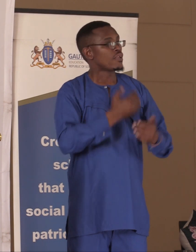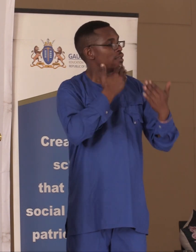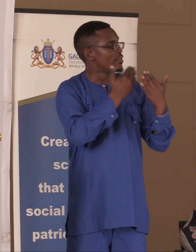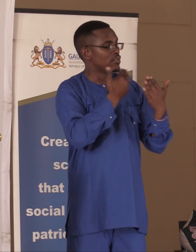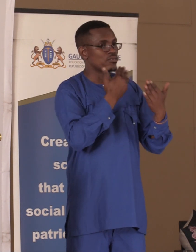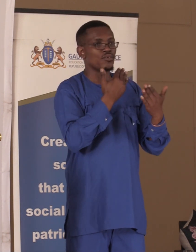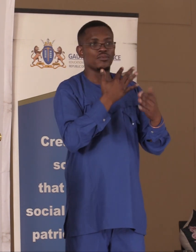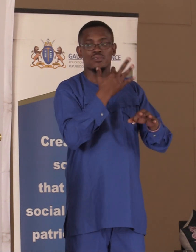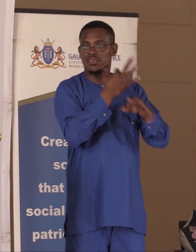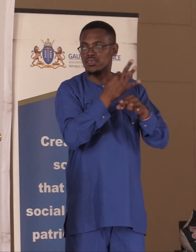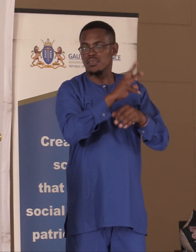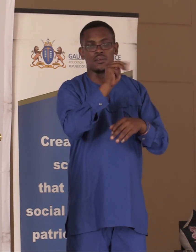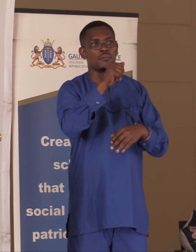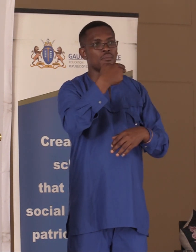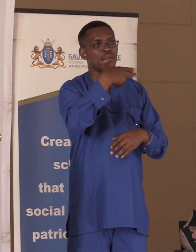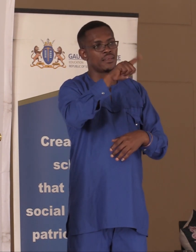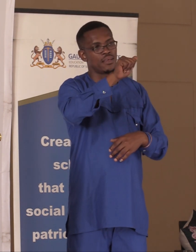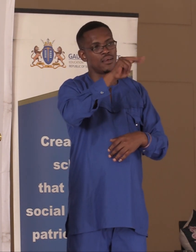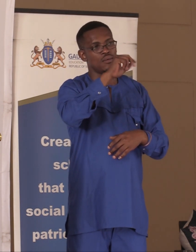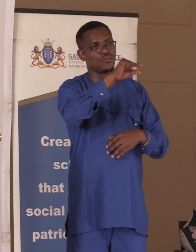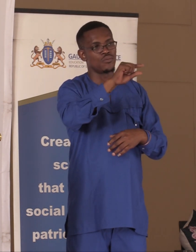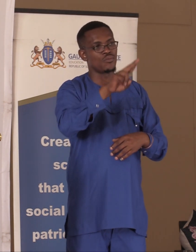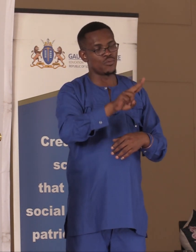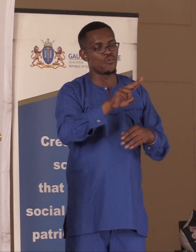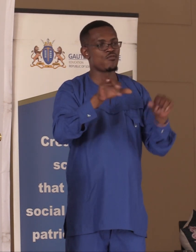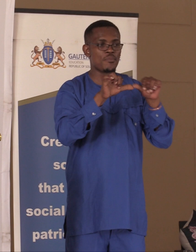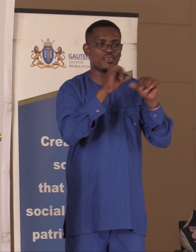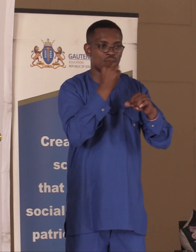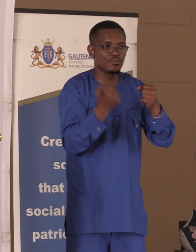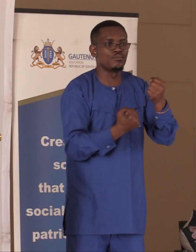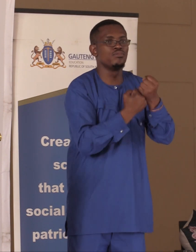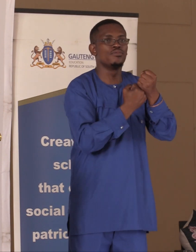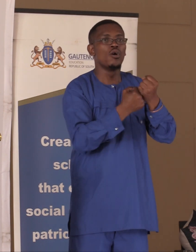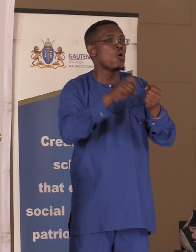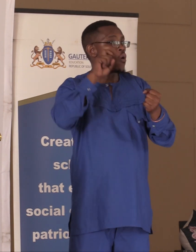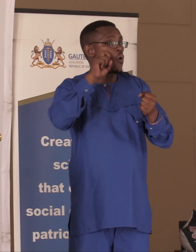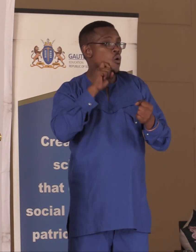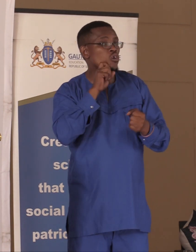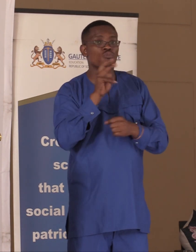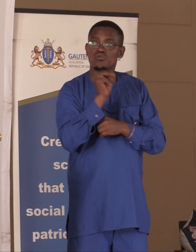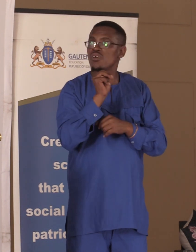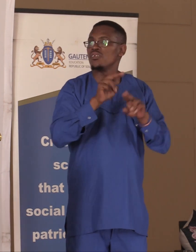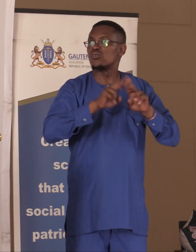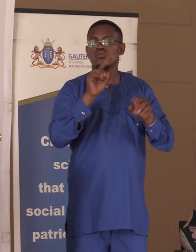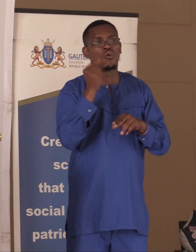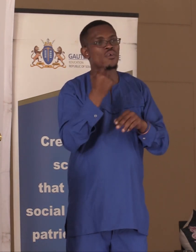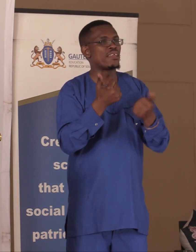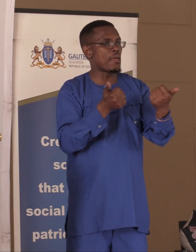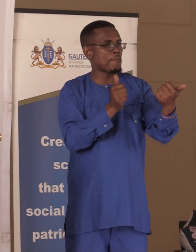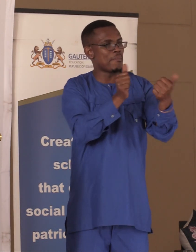Thank you very much, Ntate Mahlangu, for that message of support. And indeed, Old Mutual is not only a partner in